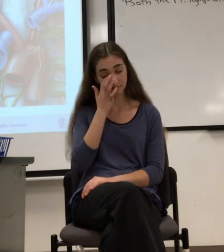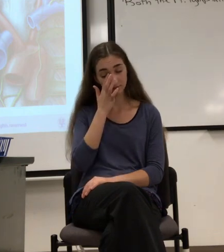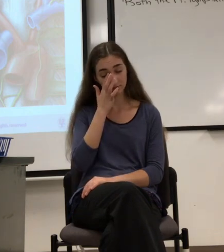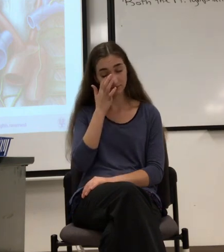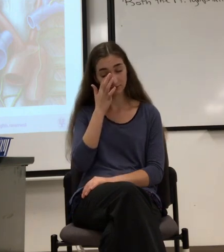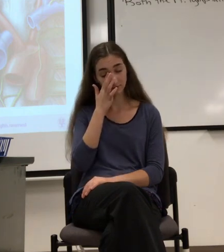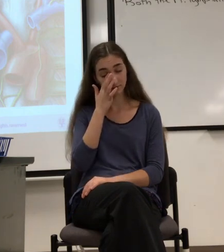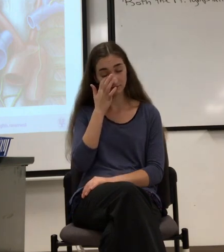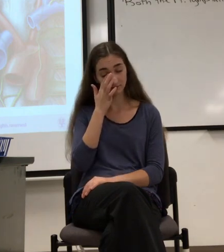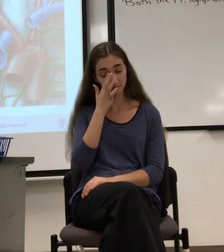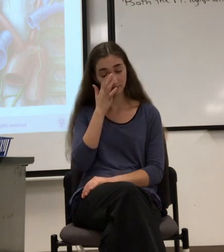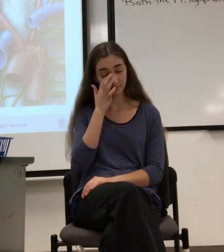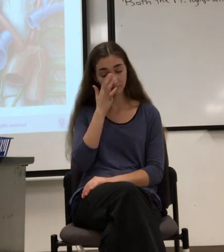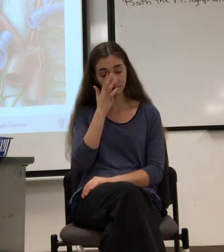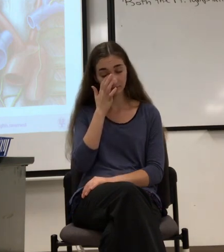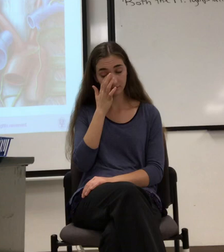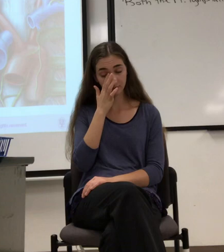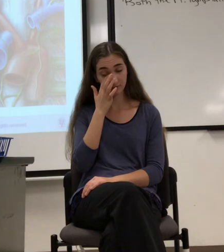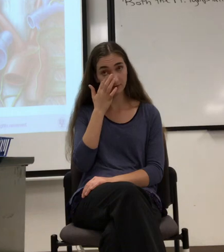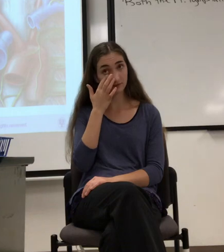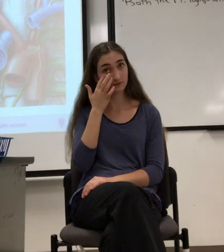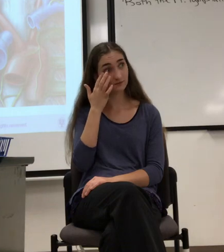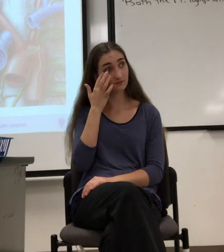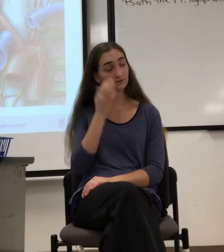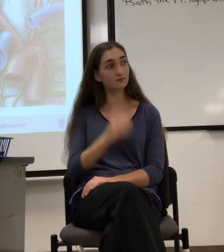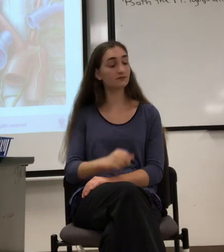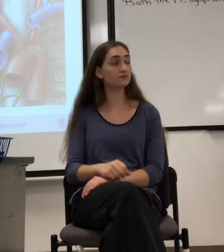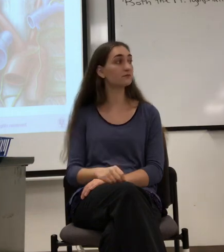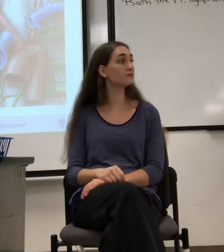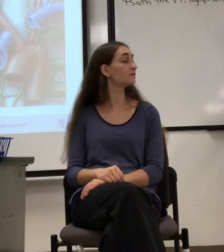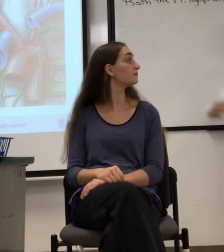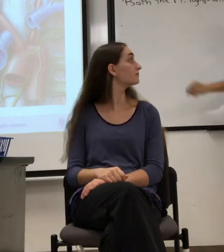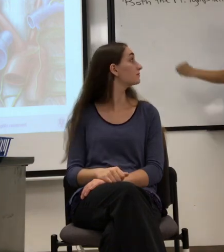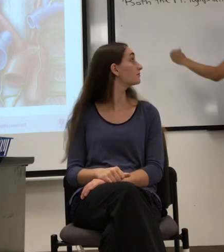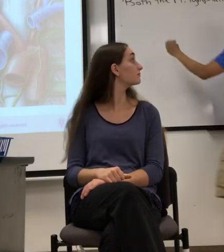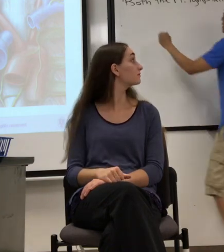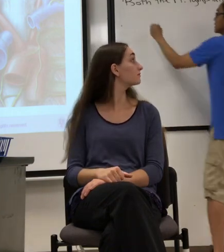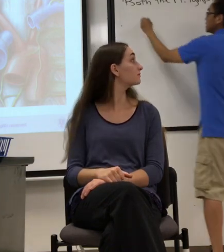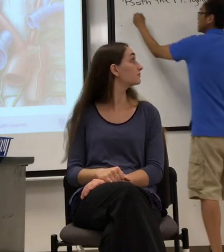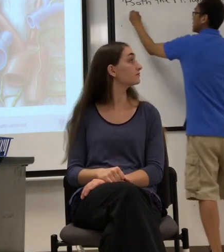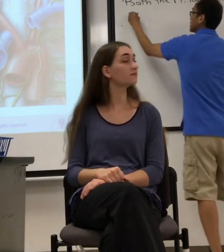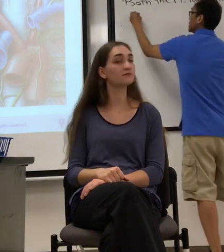drain into the venous angle